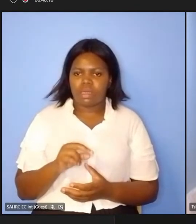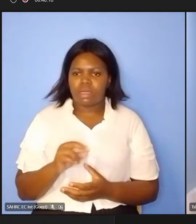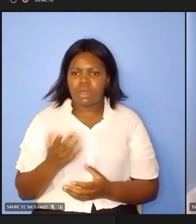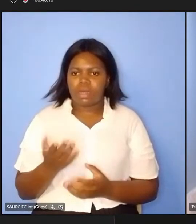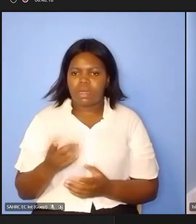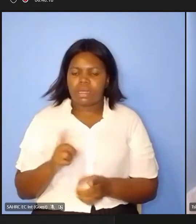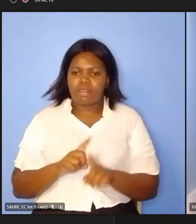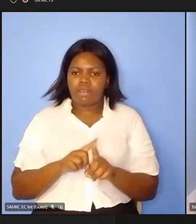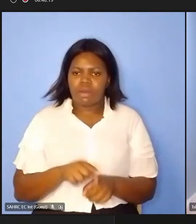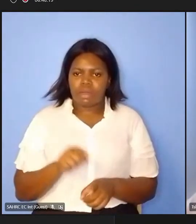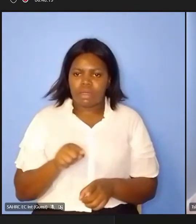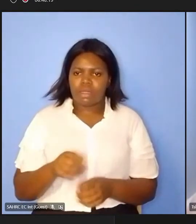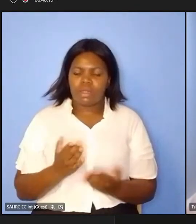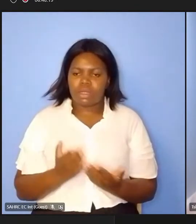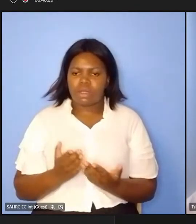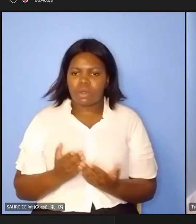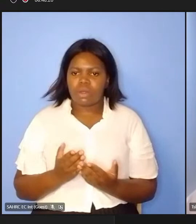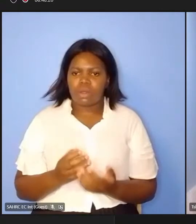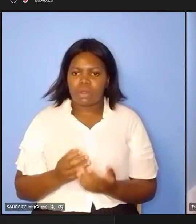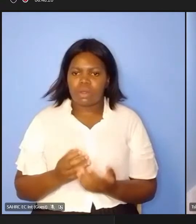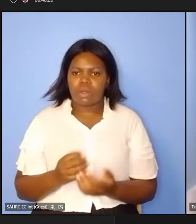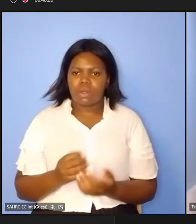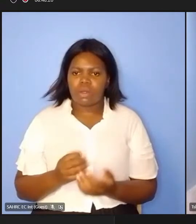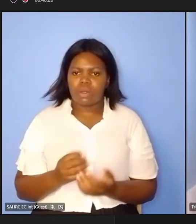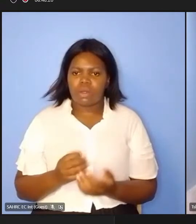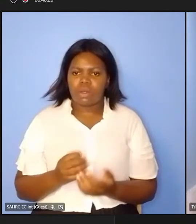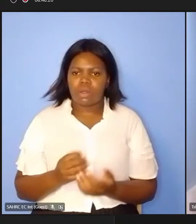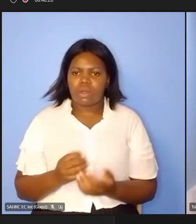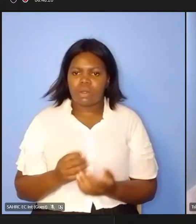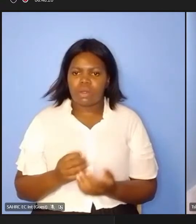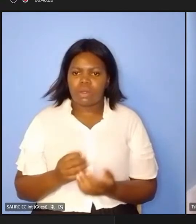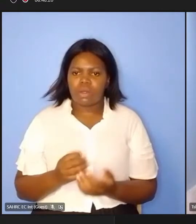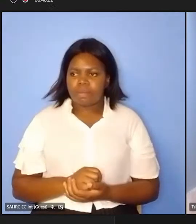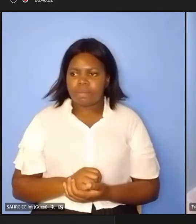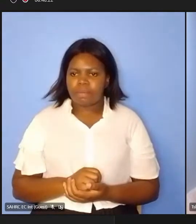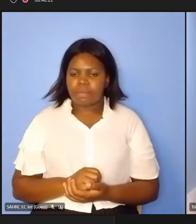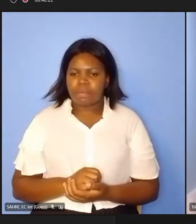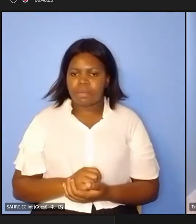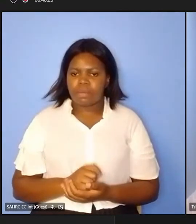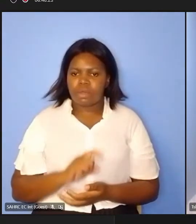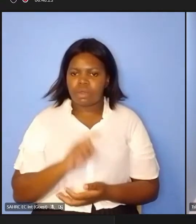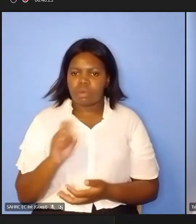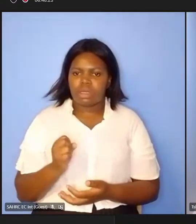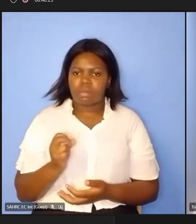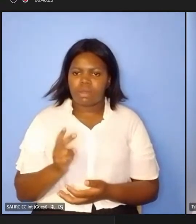not. That's number one. Then number two,